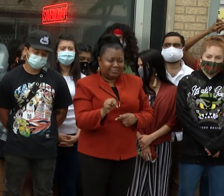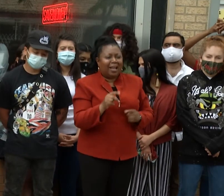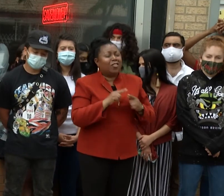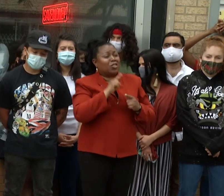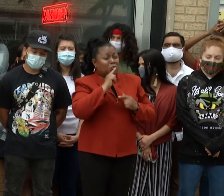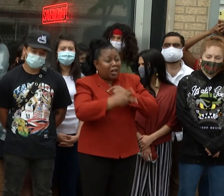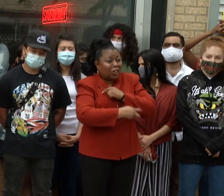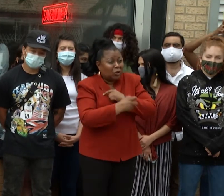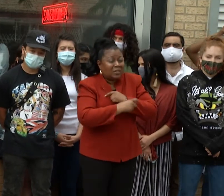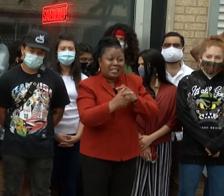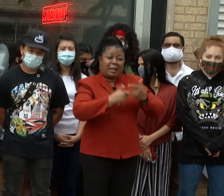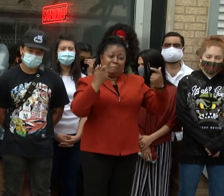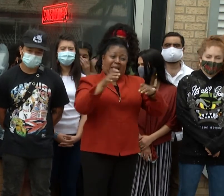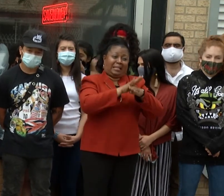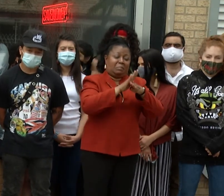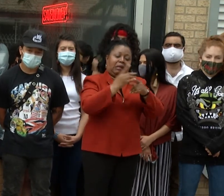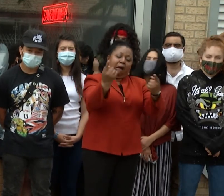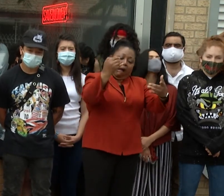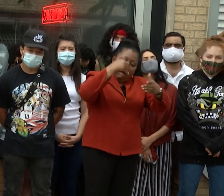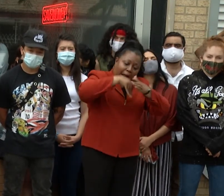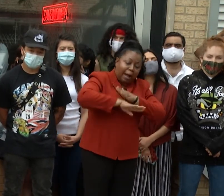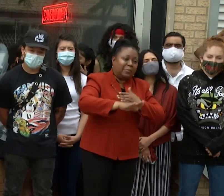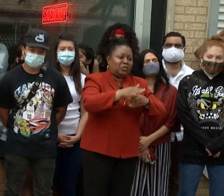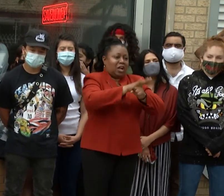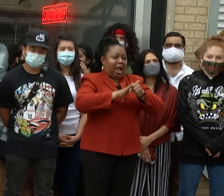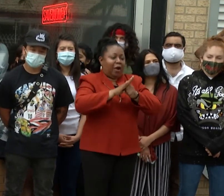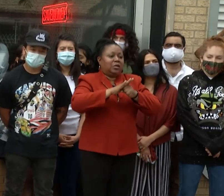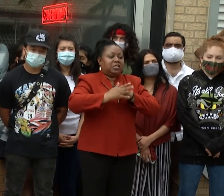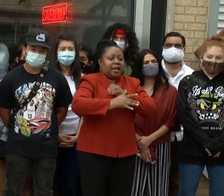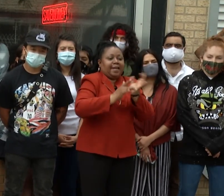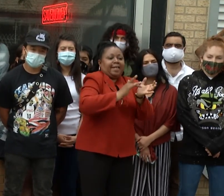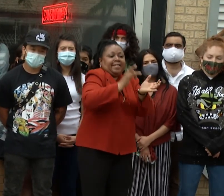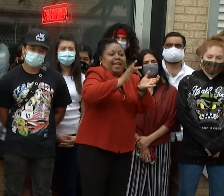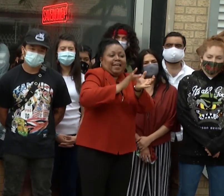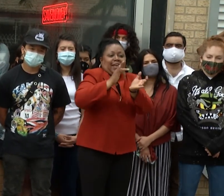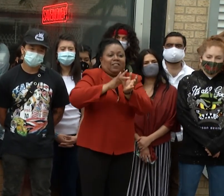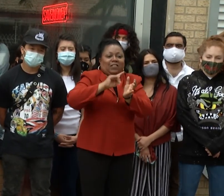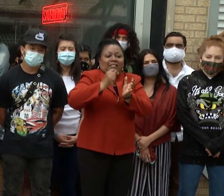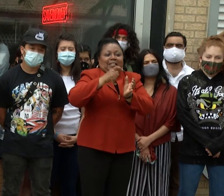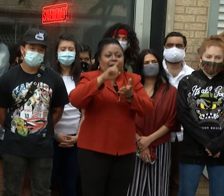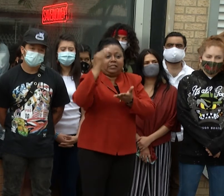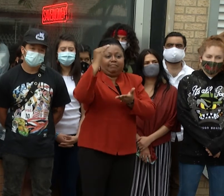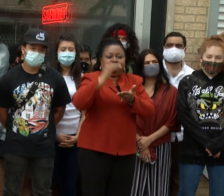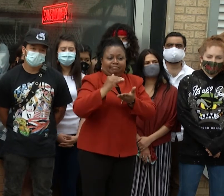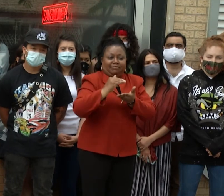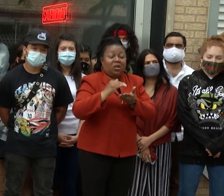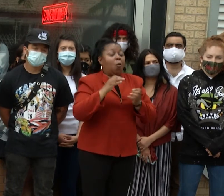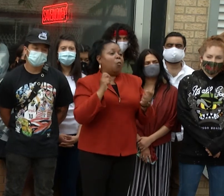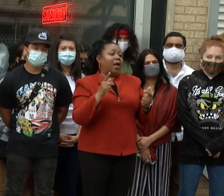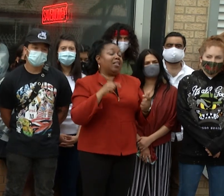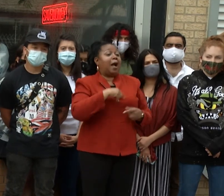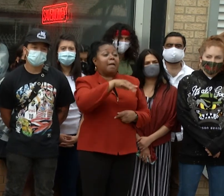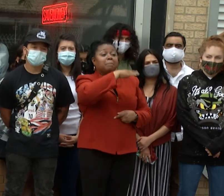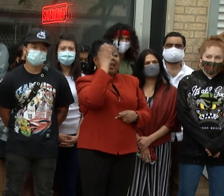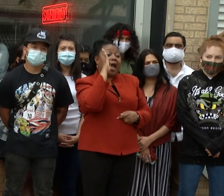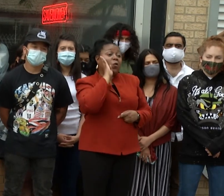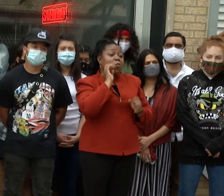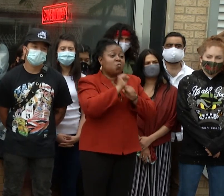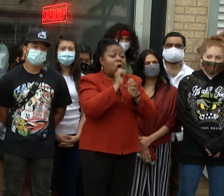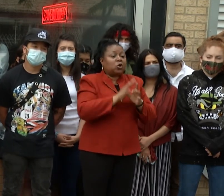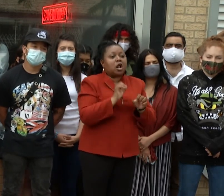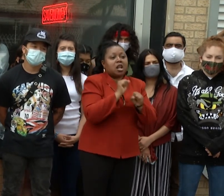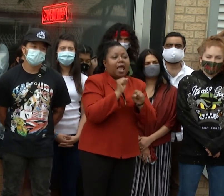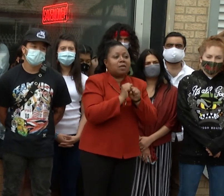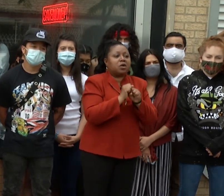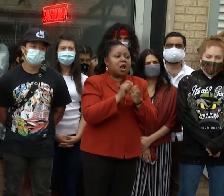The real looting is big businesses coming into our neighborhood to take advantage of tax breaks. Well, our black workers' labor